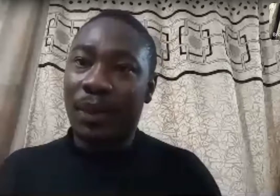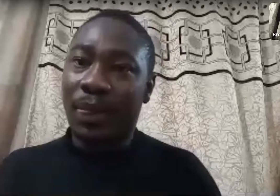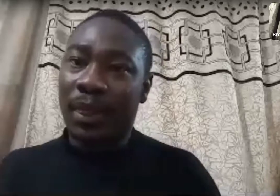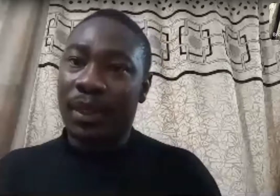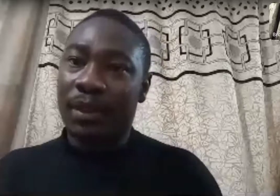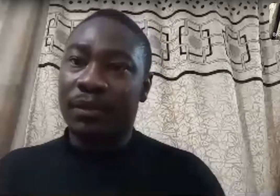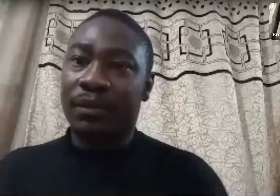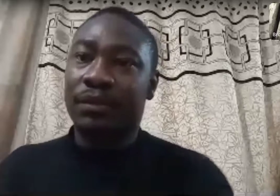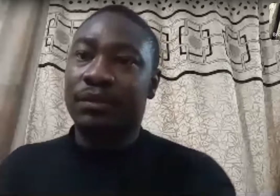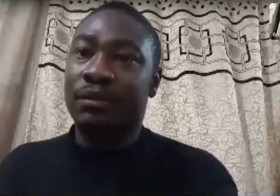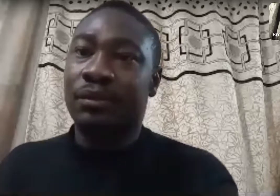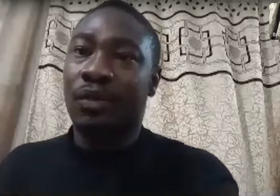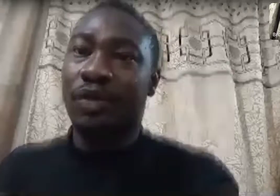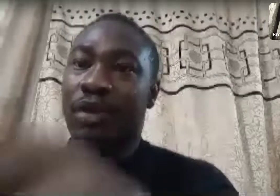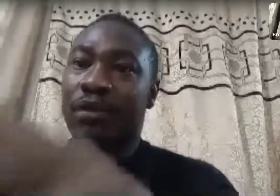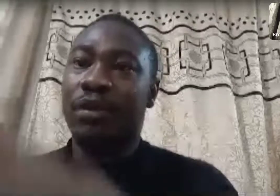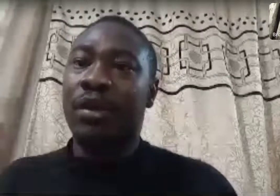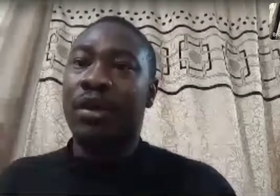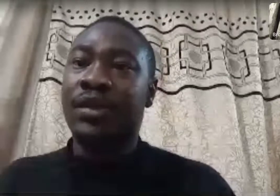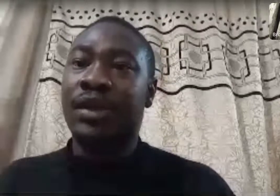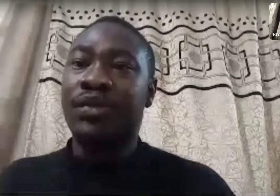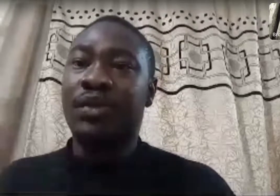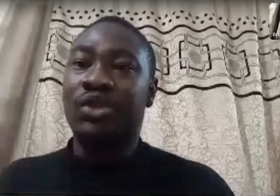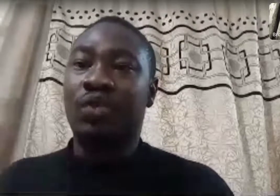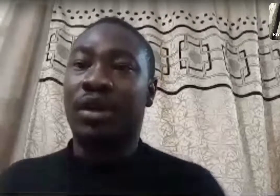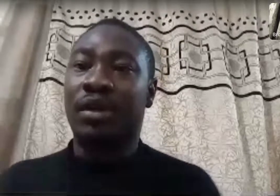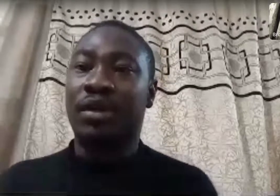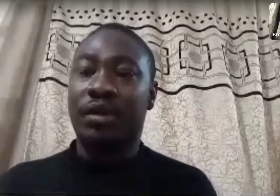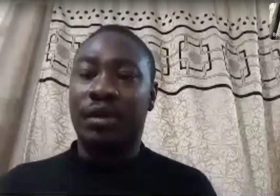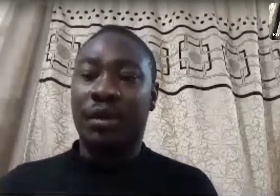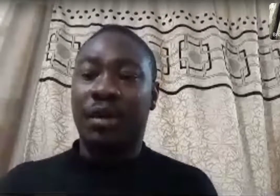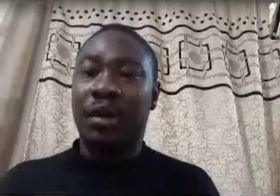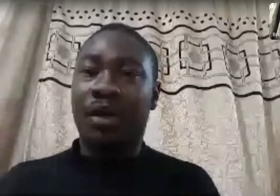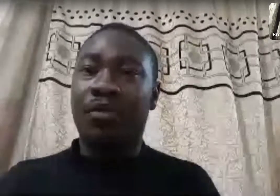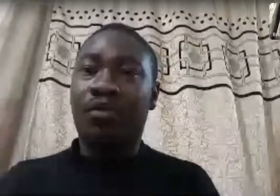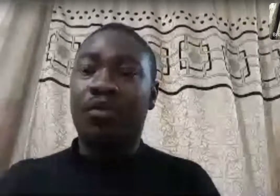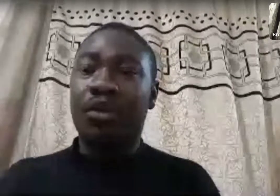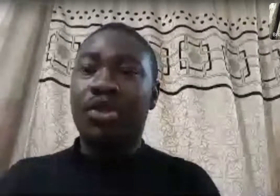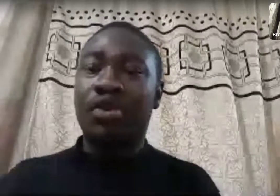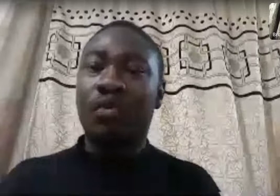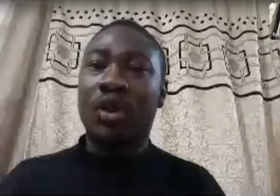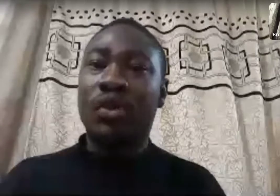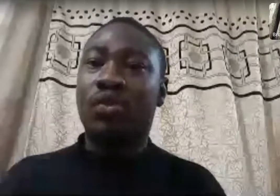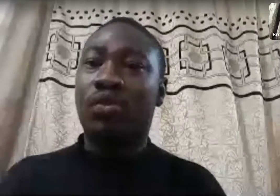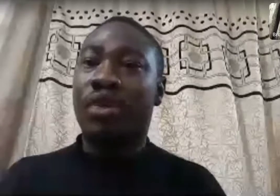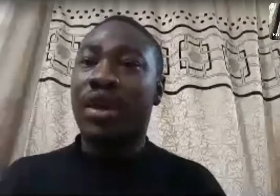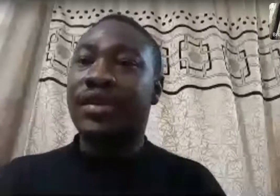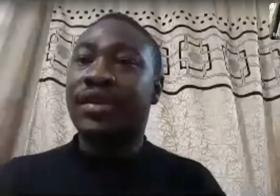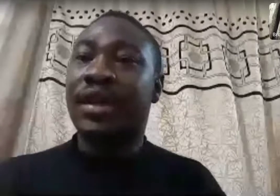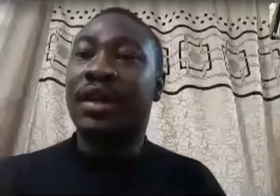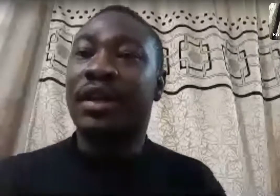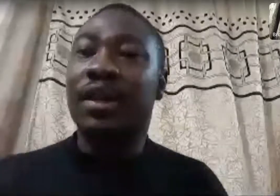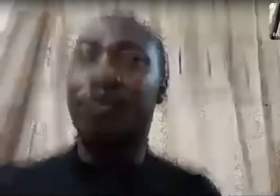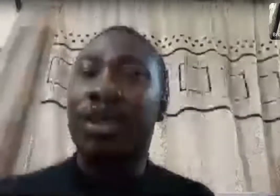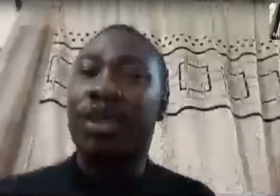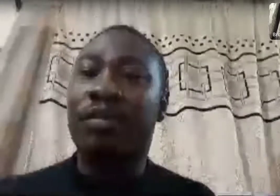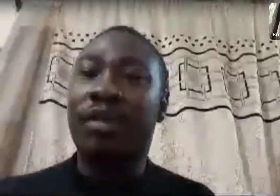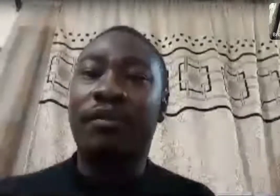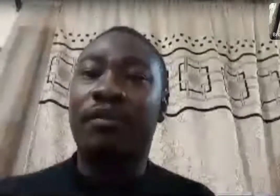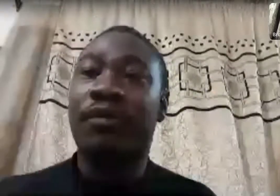Okay, let's do it this way. We want someone to raise his hand and then we'll give him a very brief class. Excuse